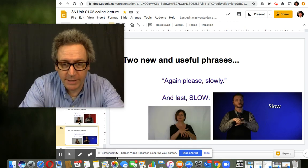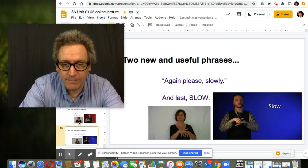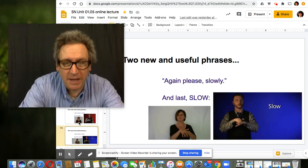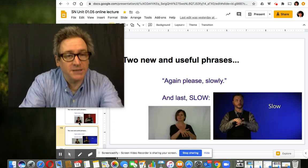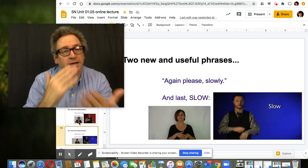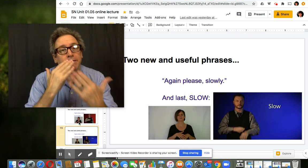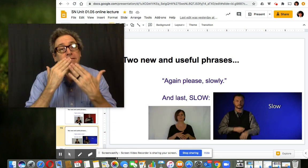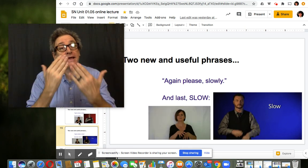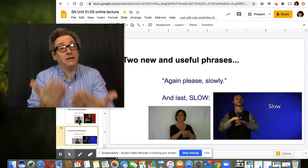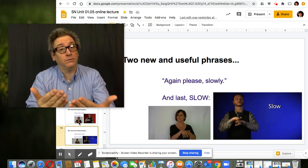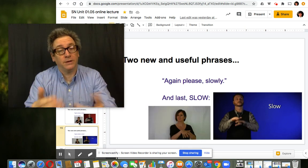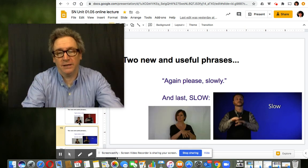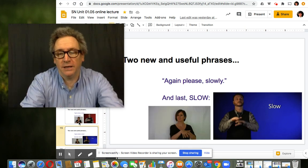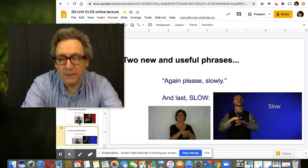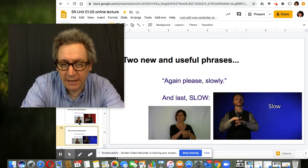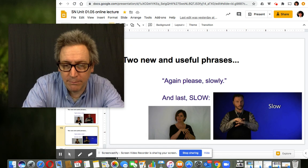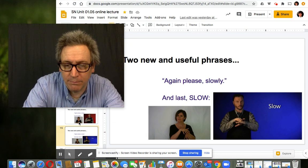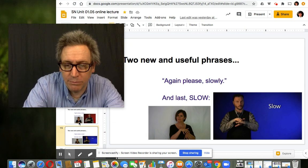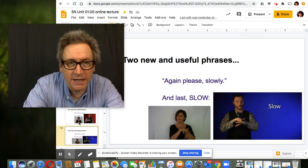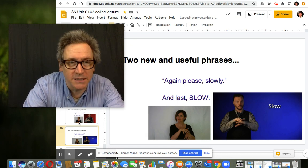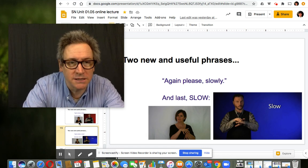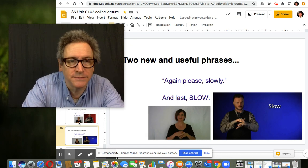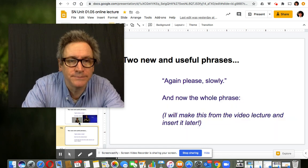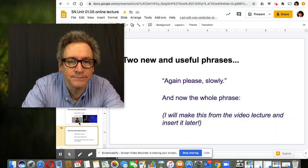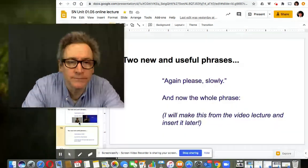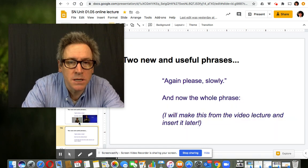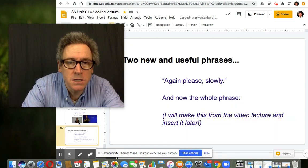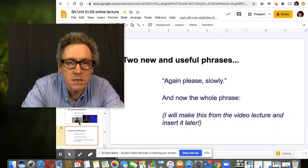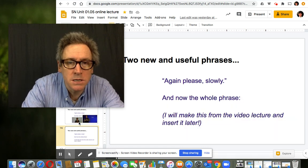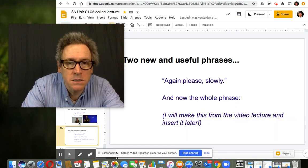Okay. And I designed to thank you at the end, like I blew a kiss.